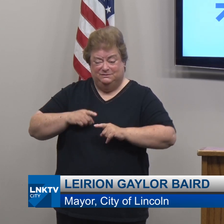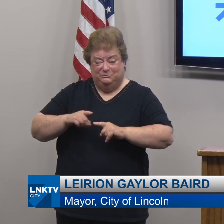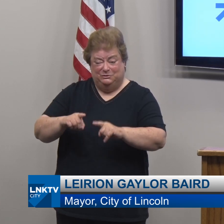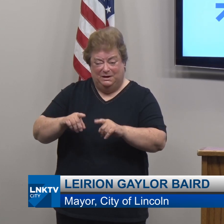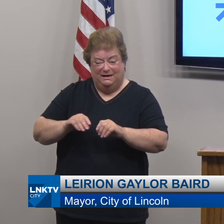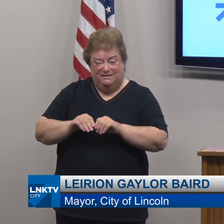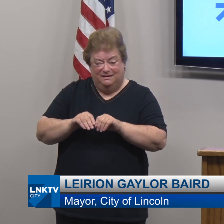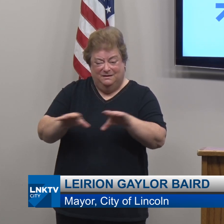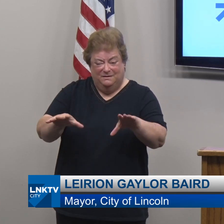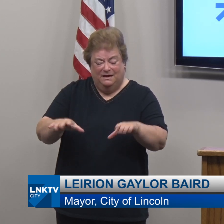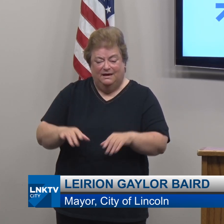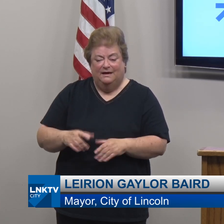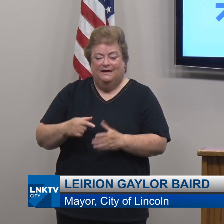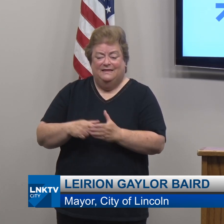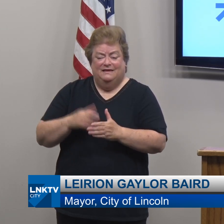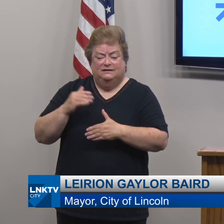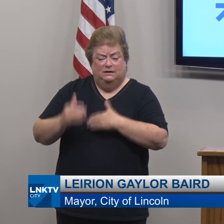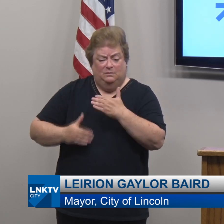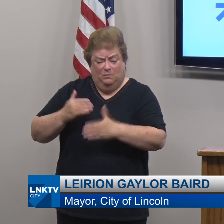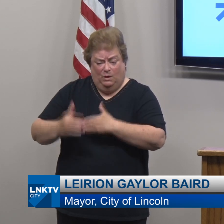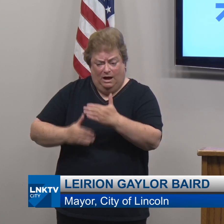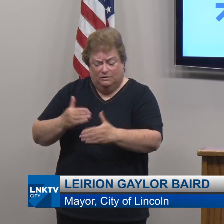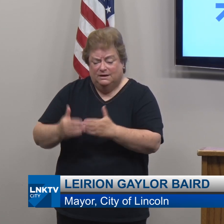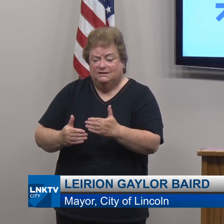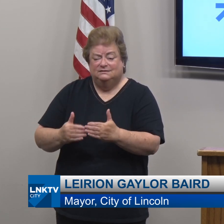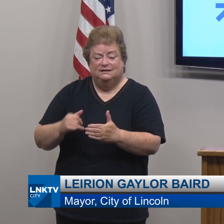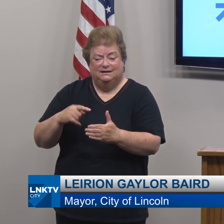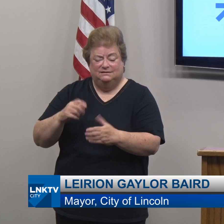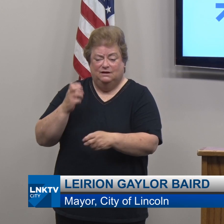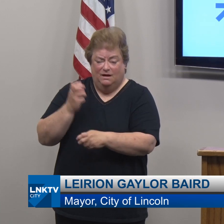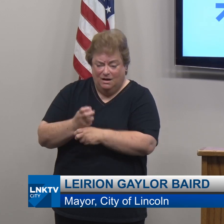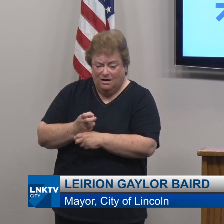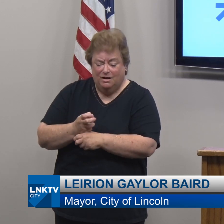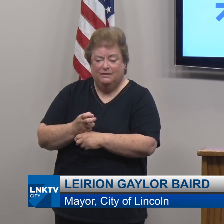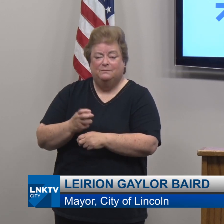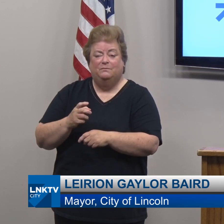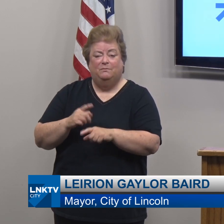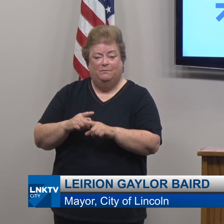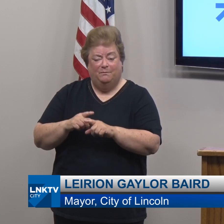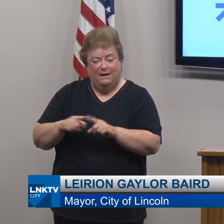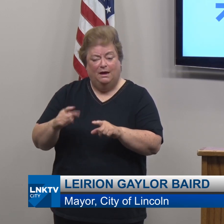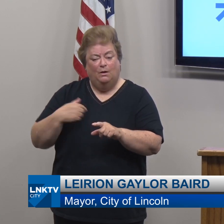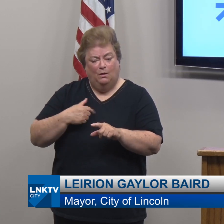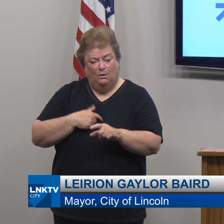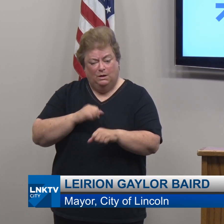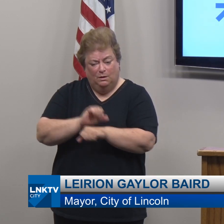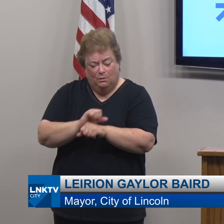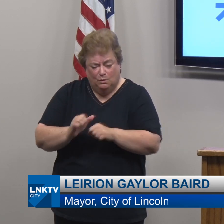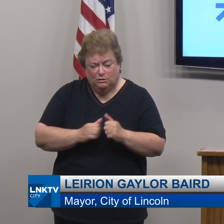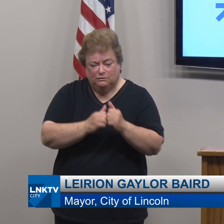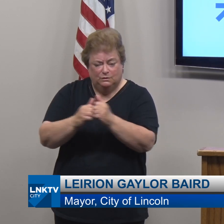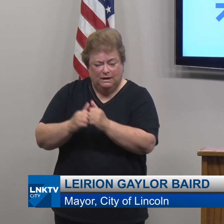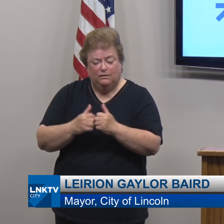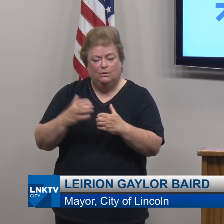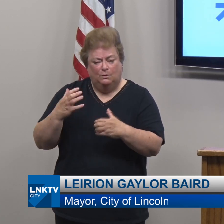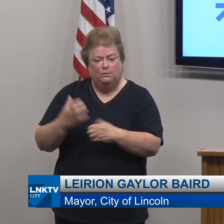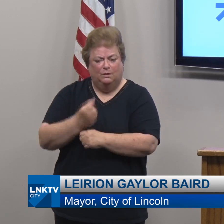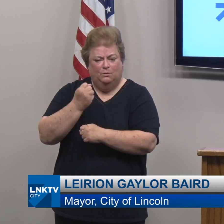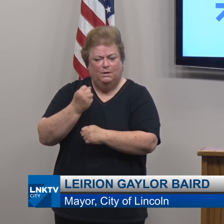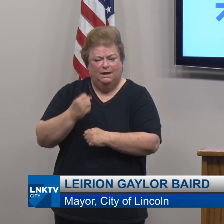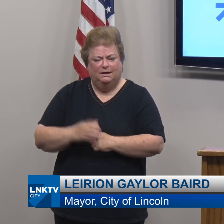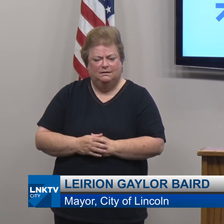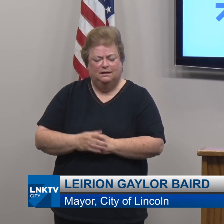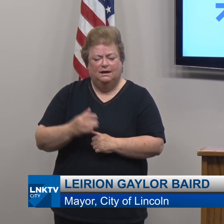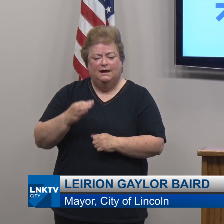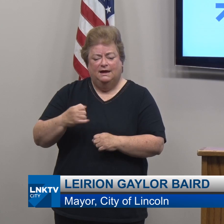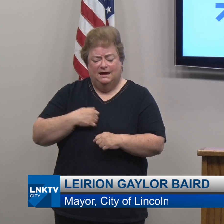this kind of progress is hard won by our collective commitment to proven public health practices. When we